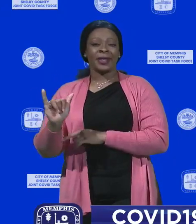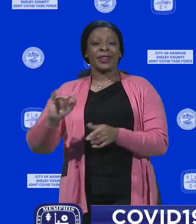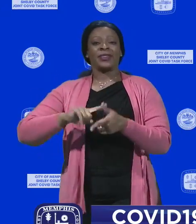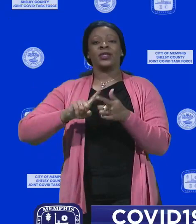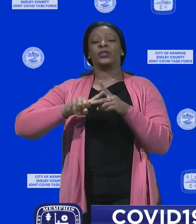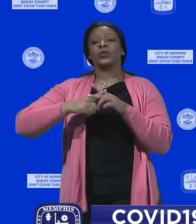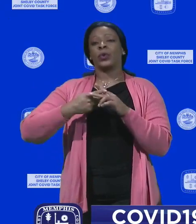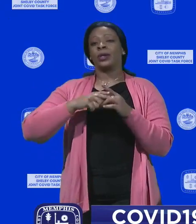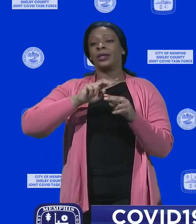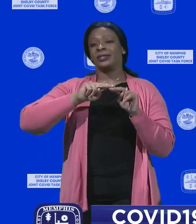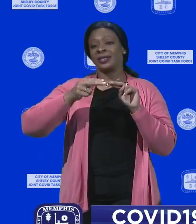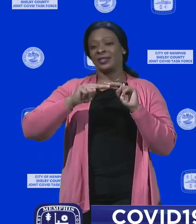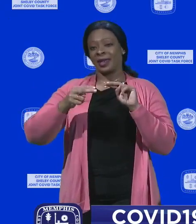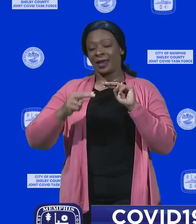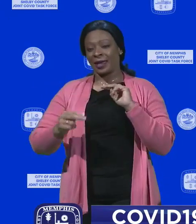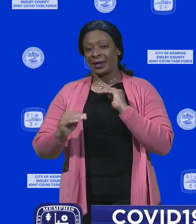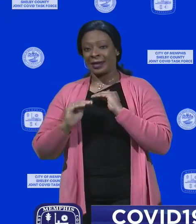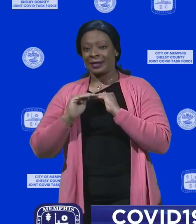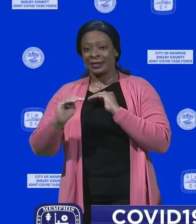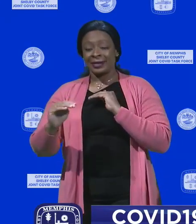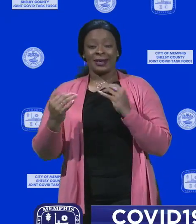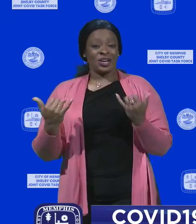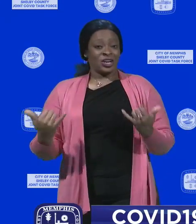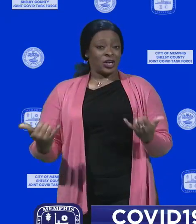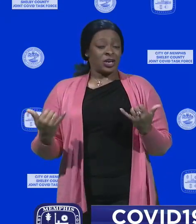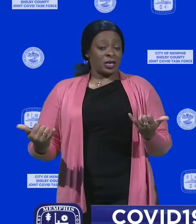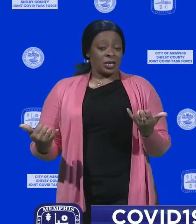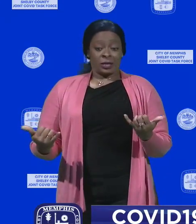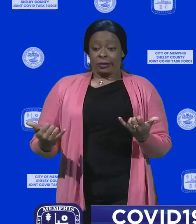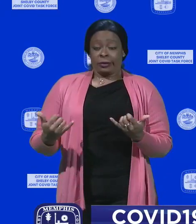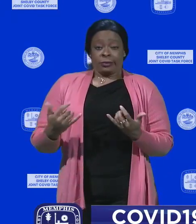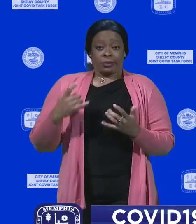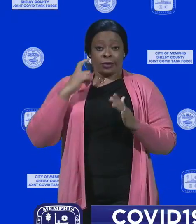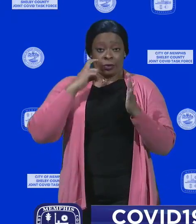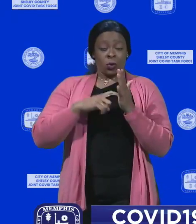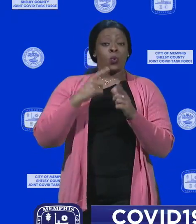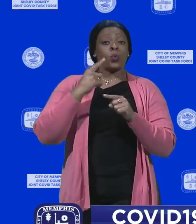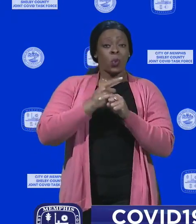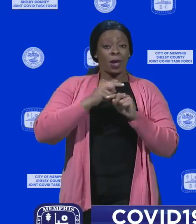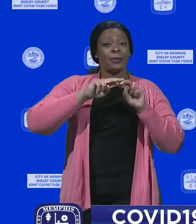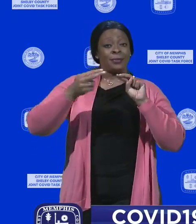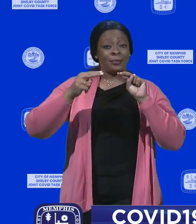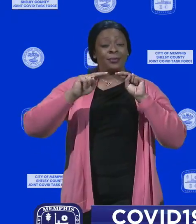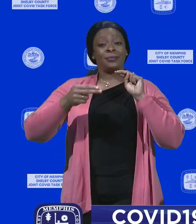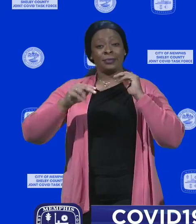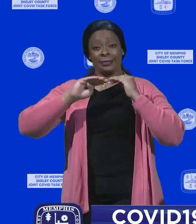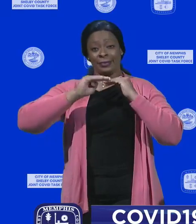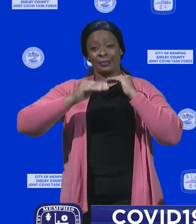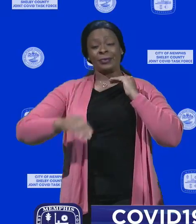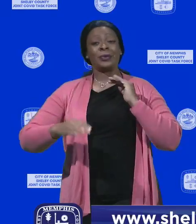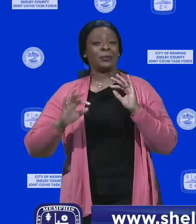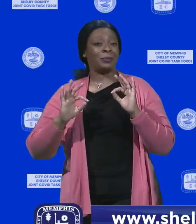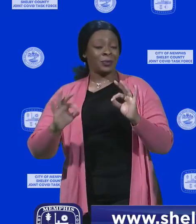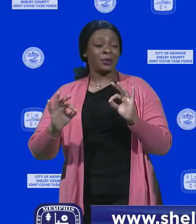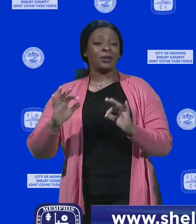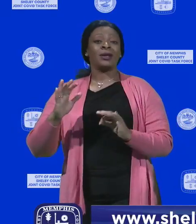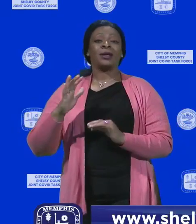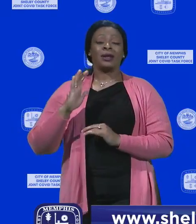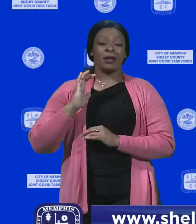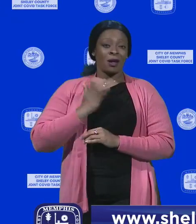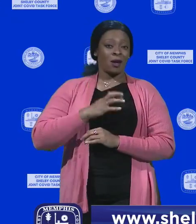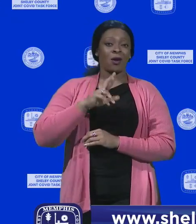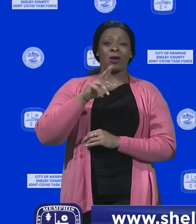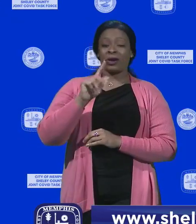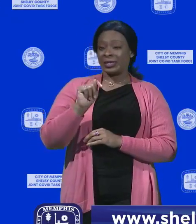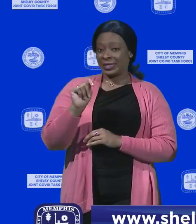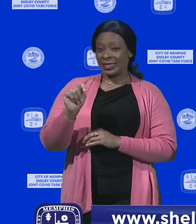began to subside. And right now where we are is we're headed in the right direction, trending well. Our T is